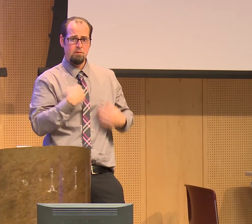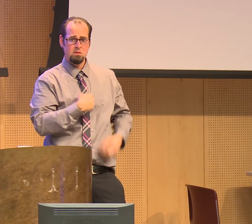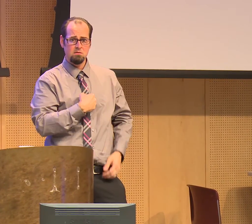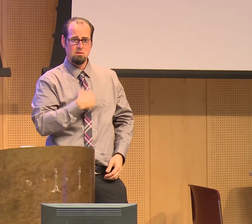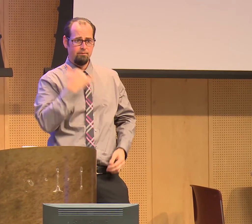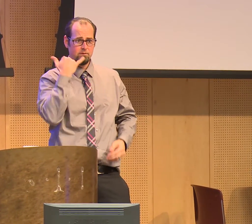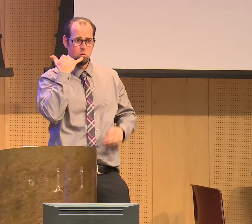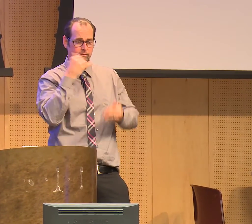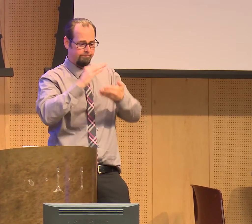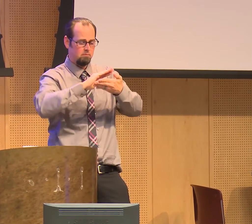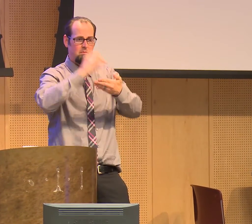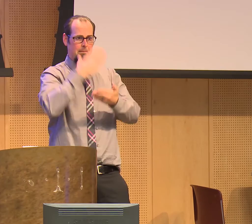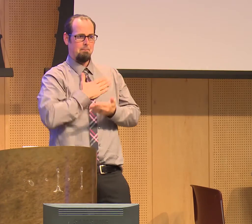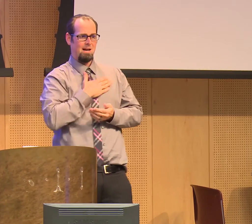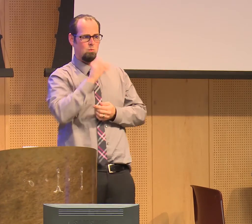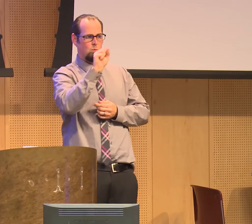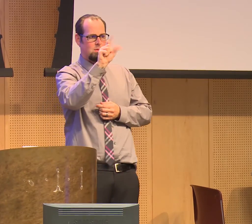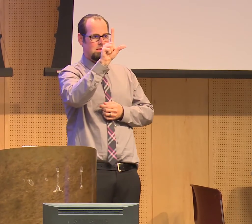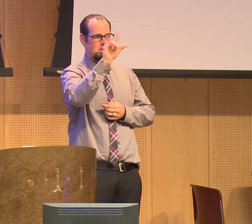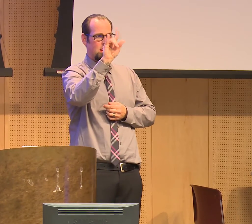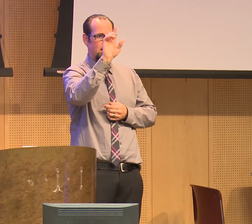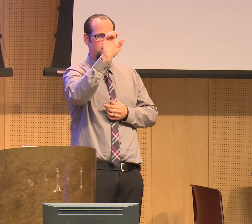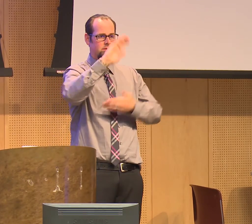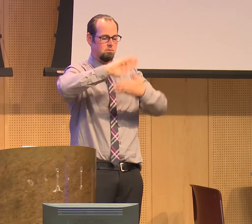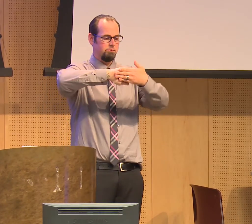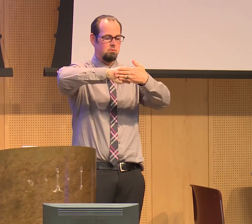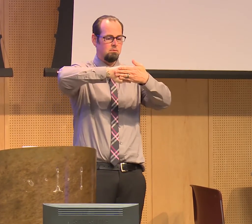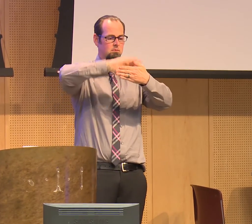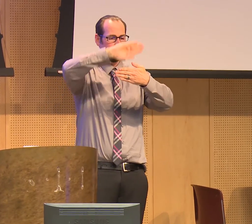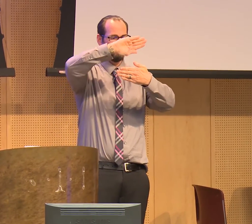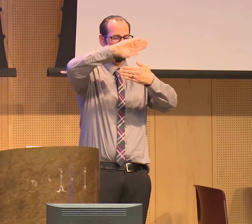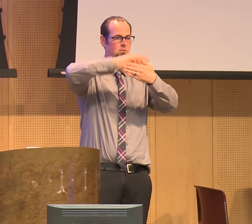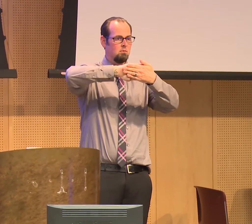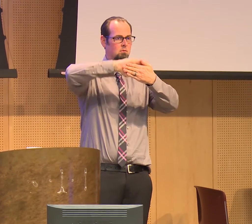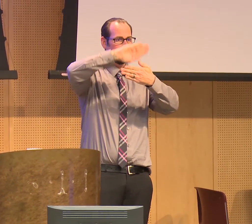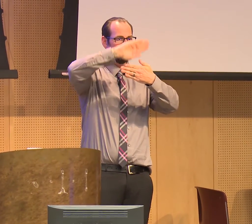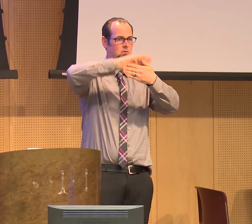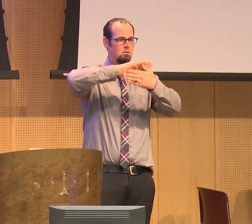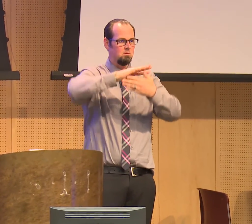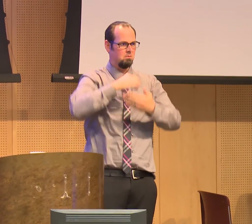That's what we had for phones. I had an old slide.